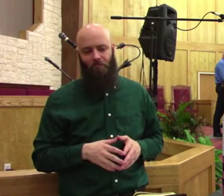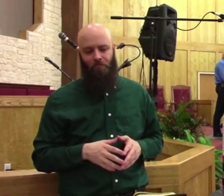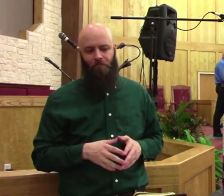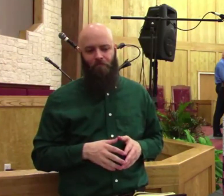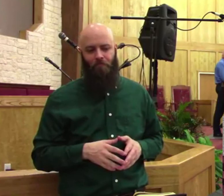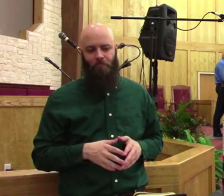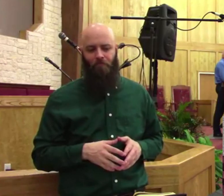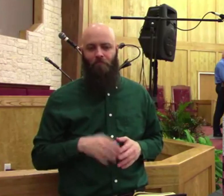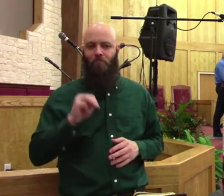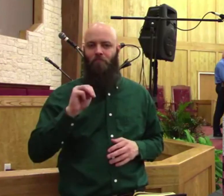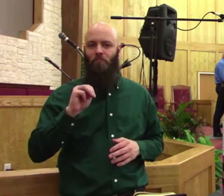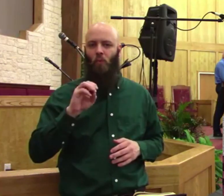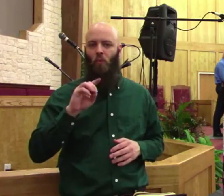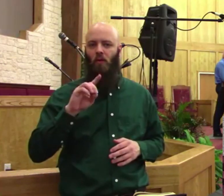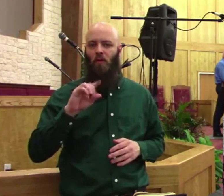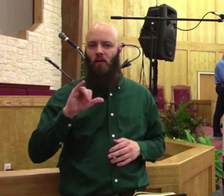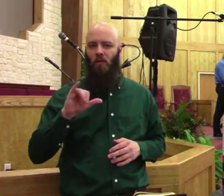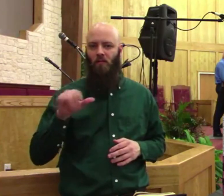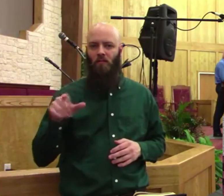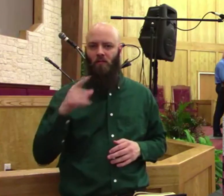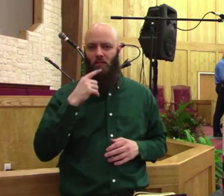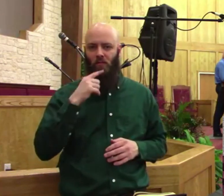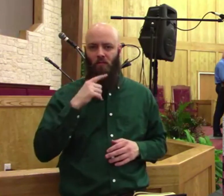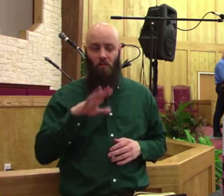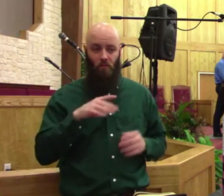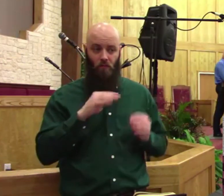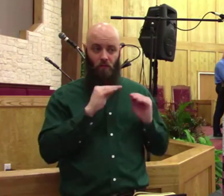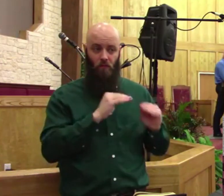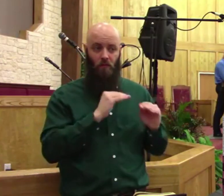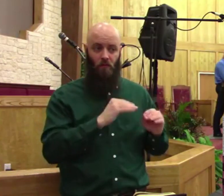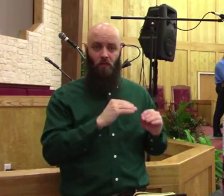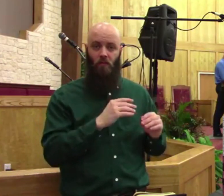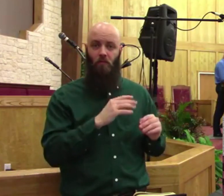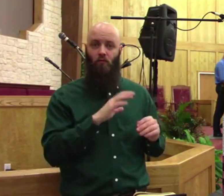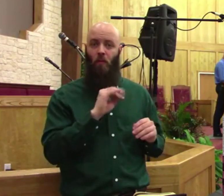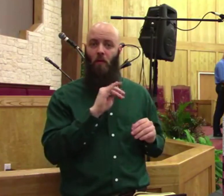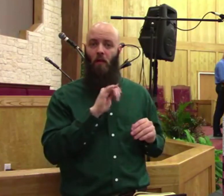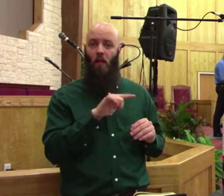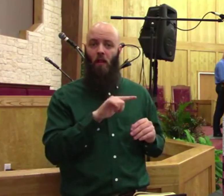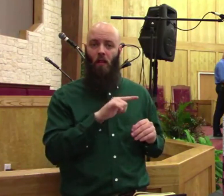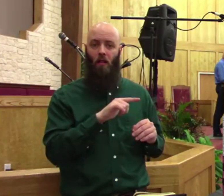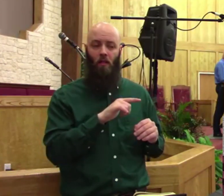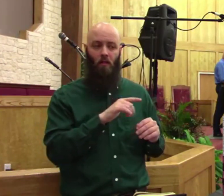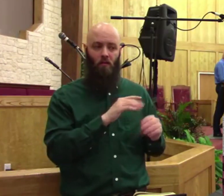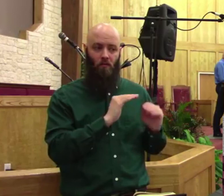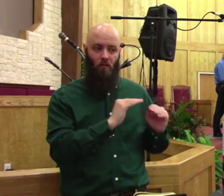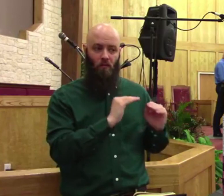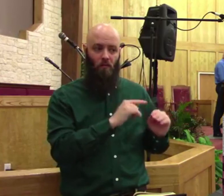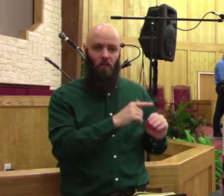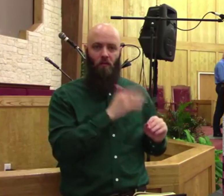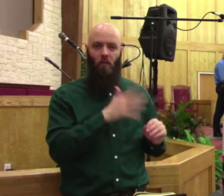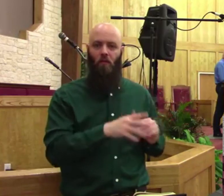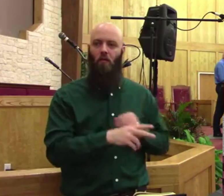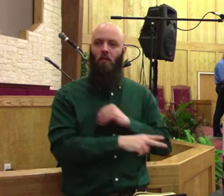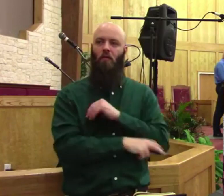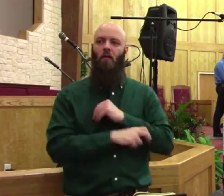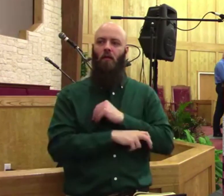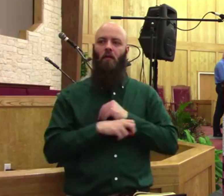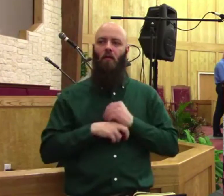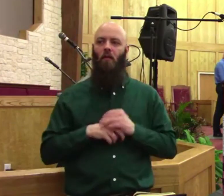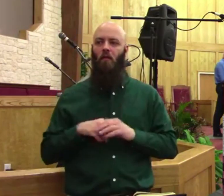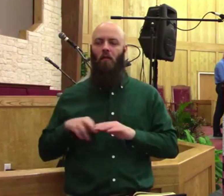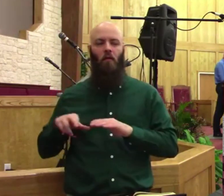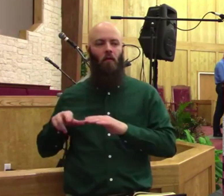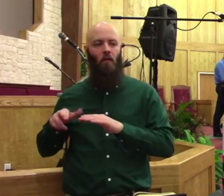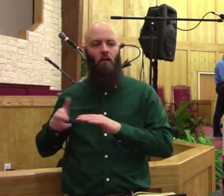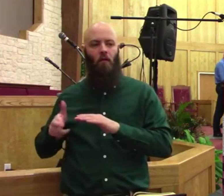You teach a criminal to, you educate a criminal and he'll no longer steal the nuts and bolts of the